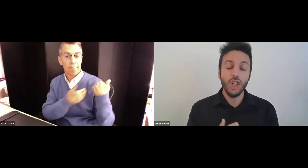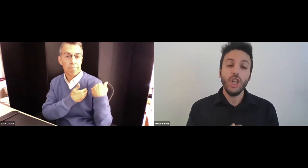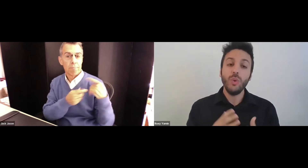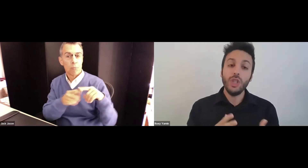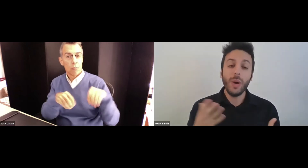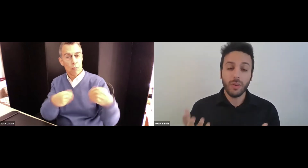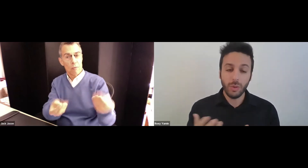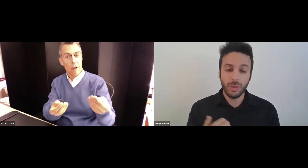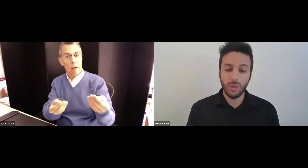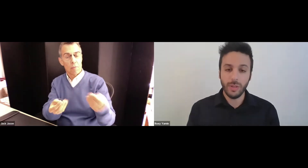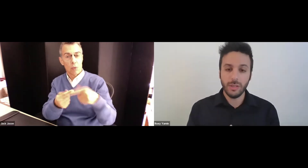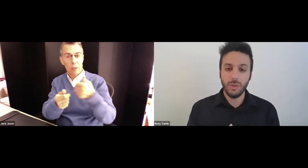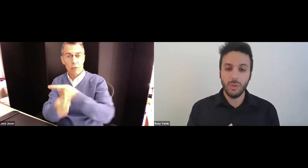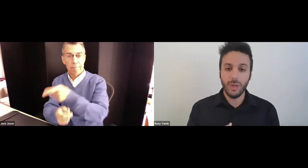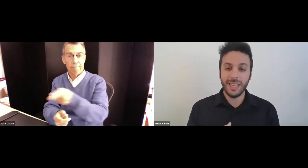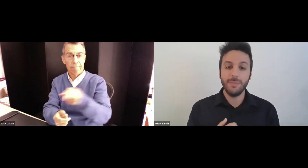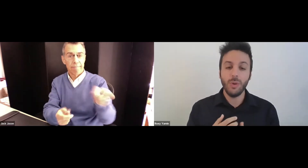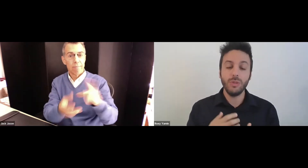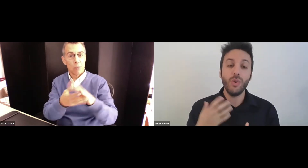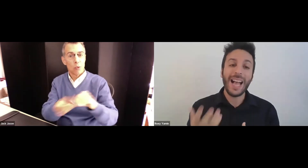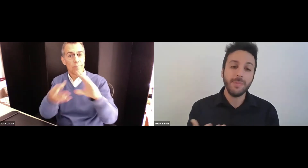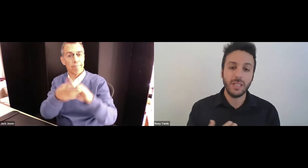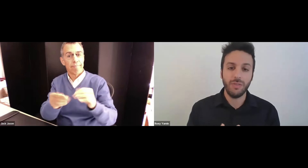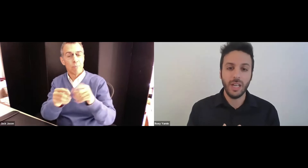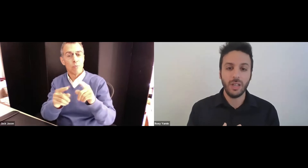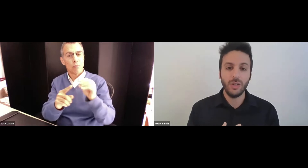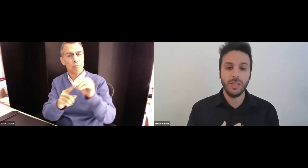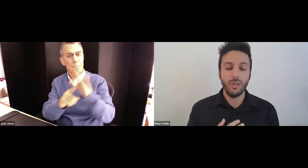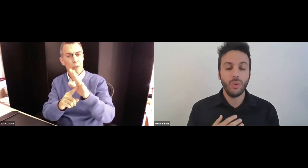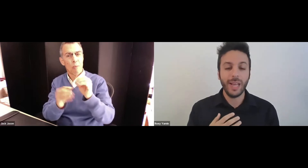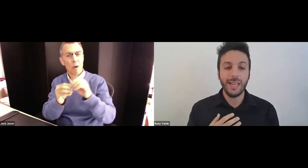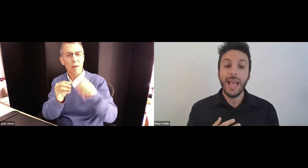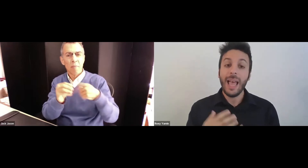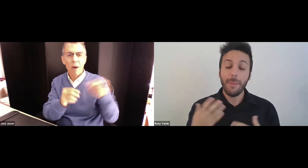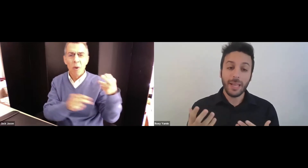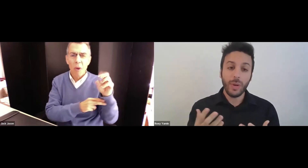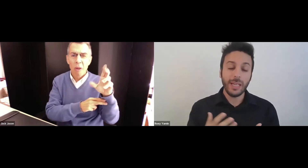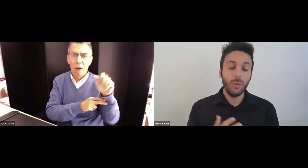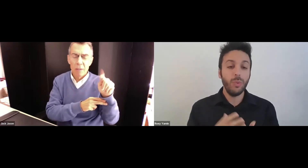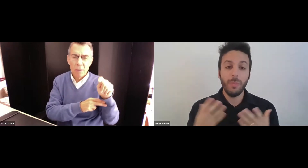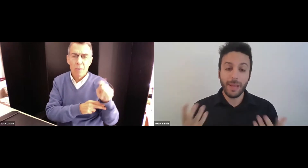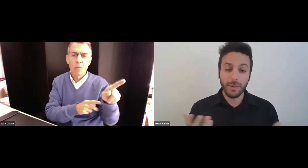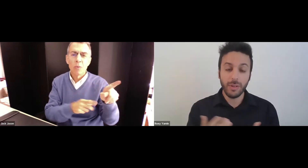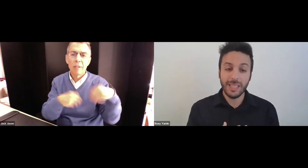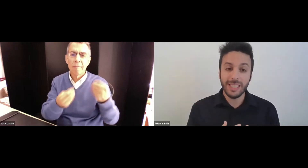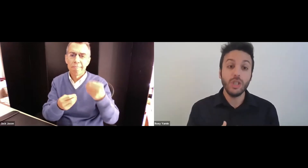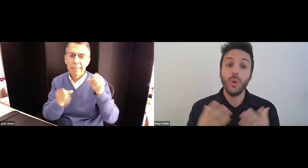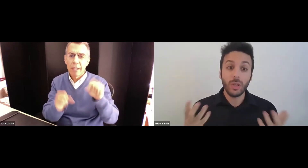to each one of those stories, to expose more aspects of the Holocaust and to create a better way that we will remember this historical